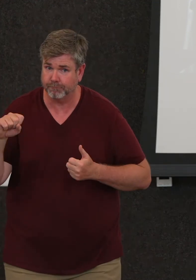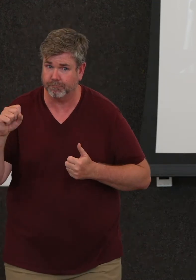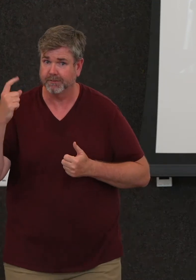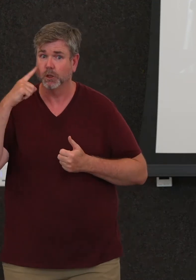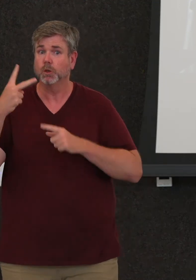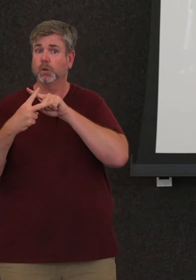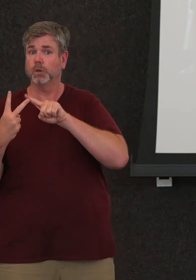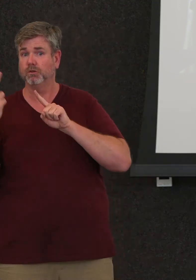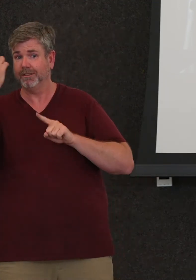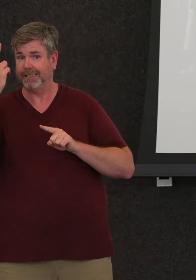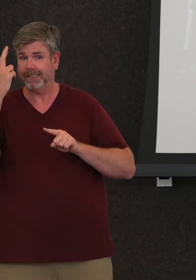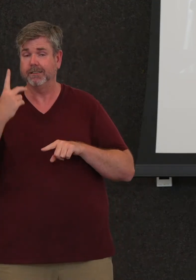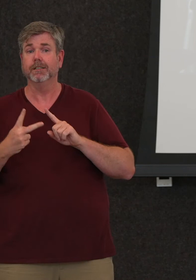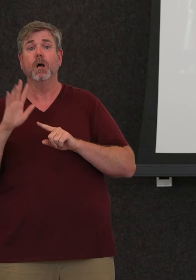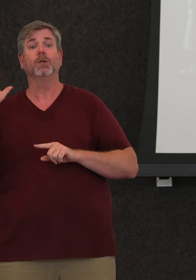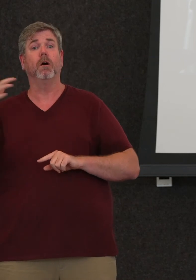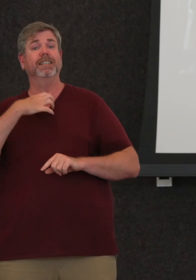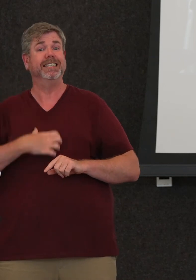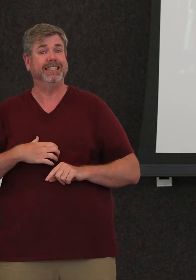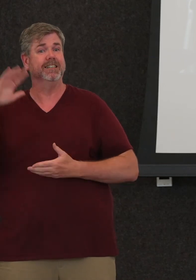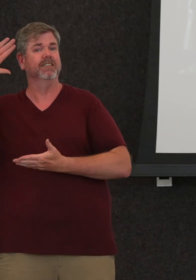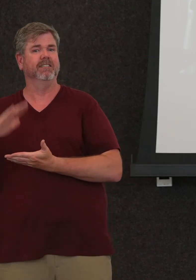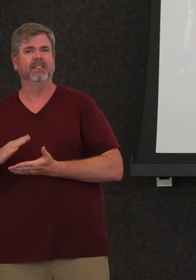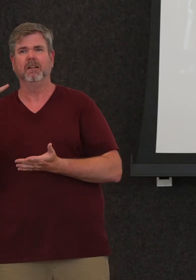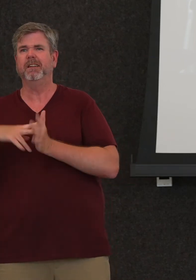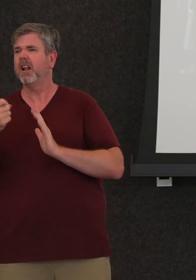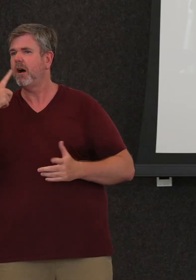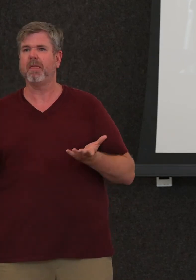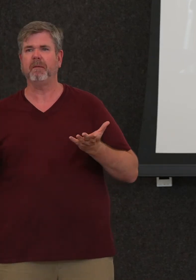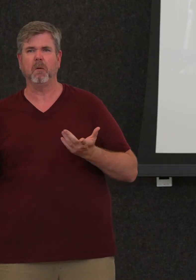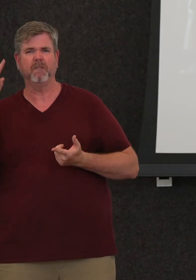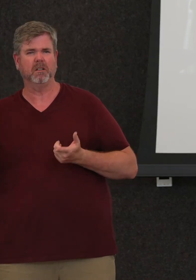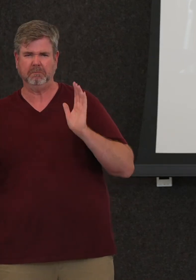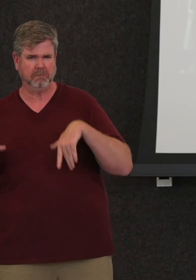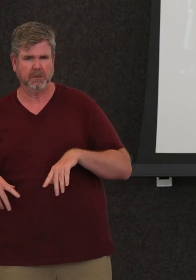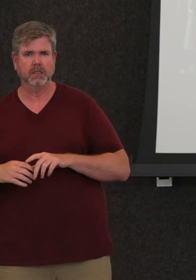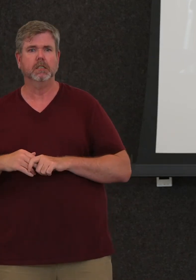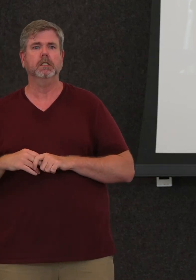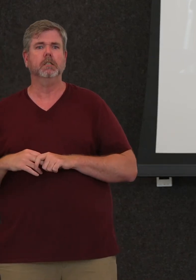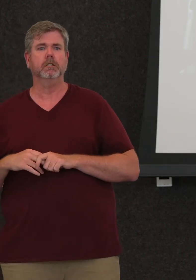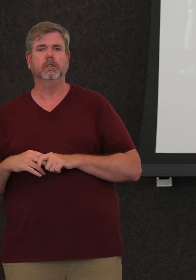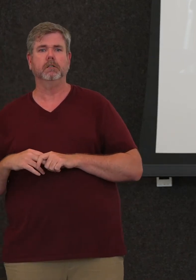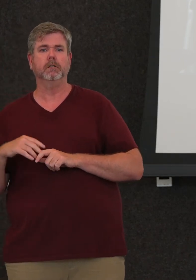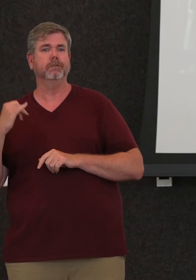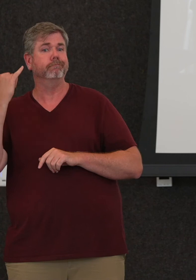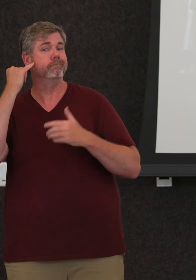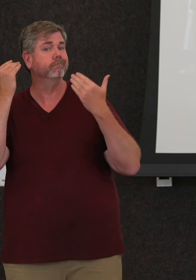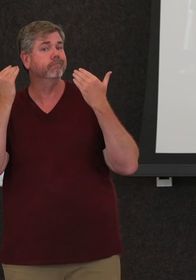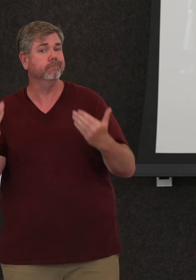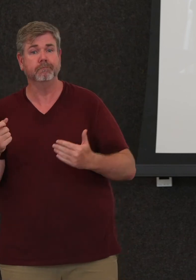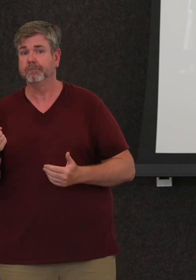an opioid. Secondly, if you do use that opioid, it does somewhat decrease your risk of your breathing